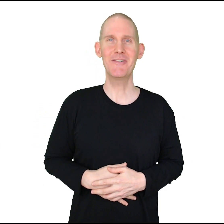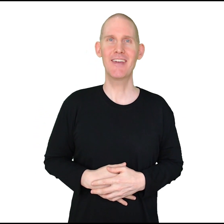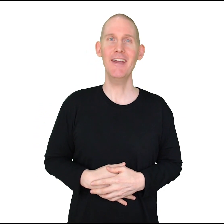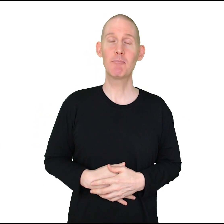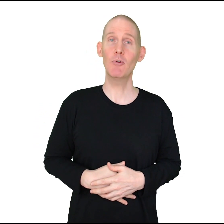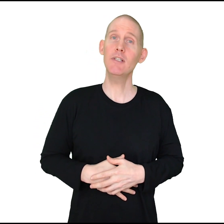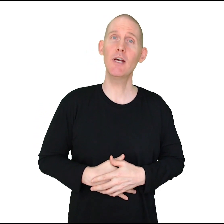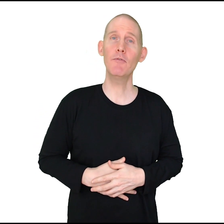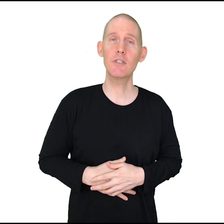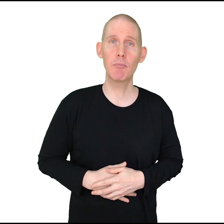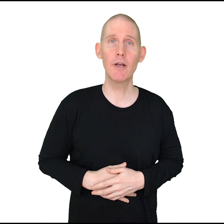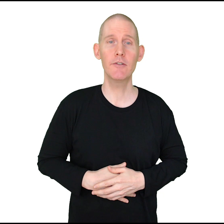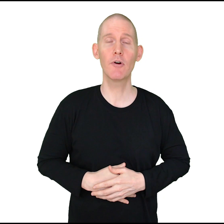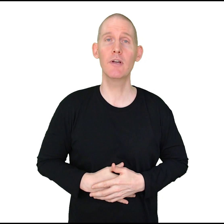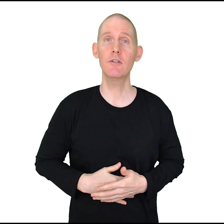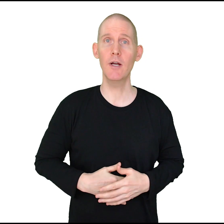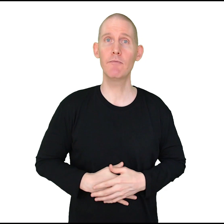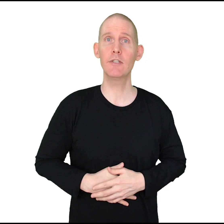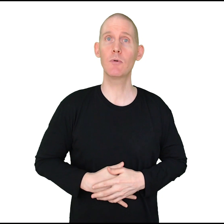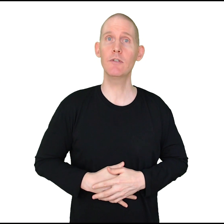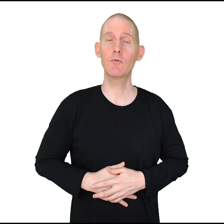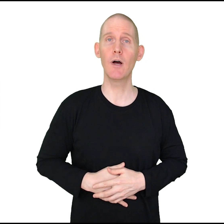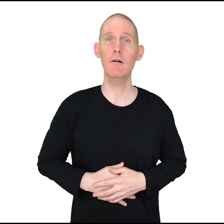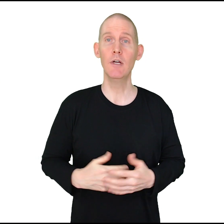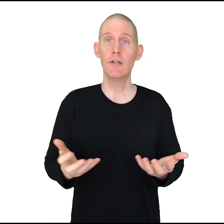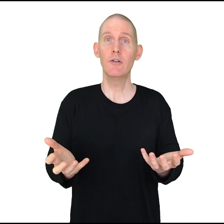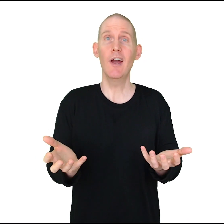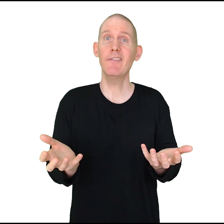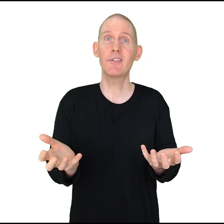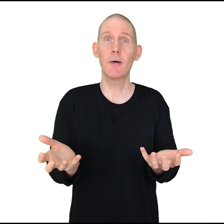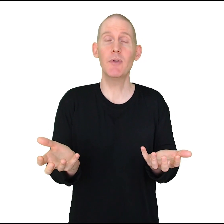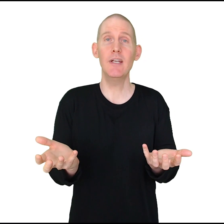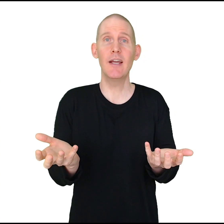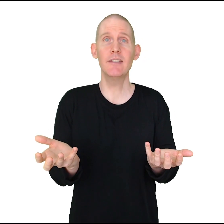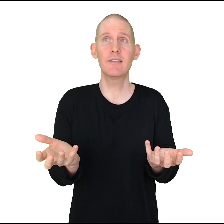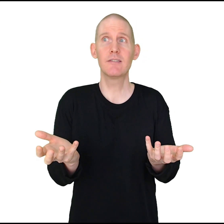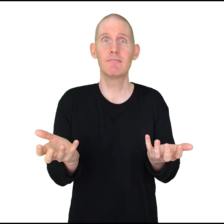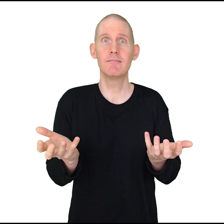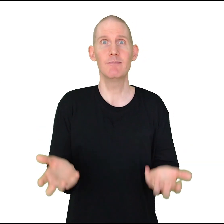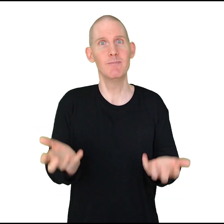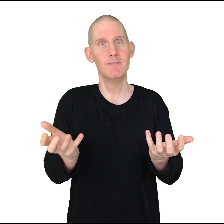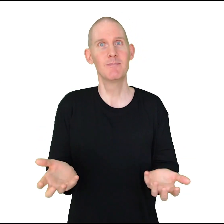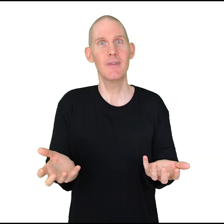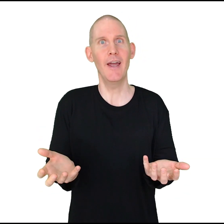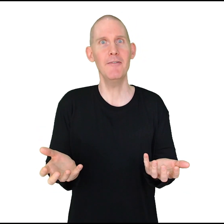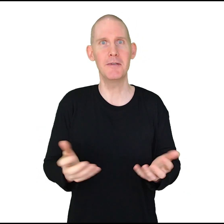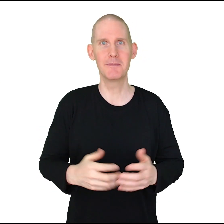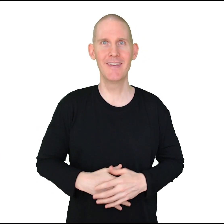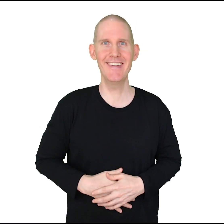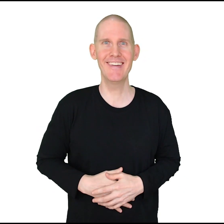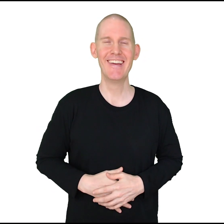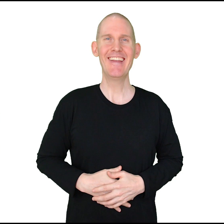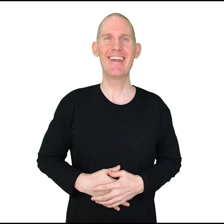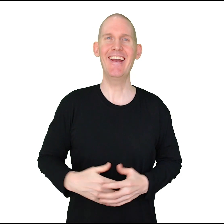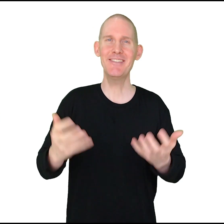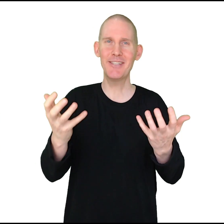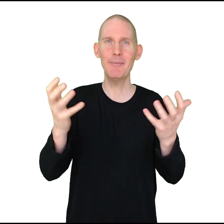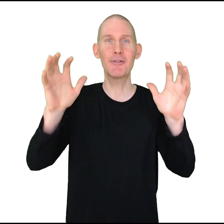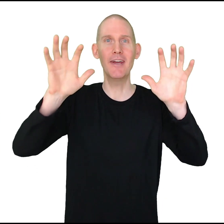Okay, pretty self-explanatory and quite visual as well. You have something and it's heavy. The hand shapes are like